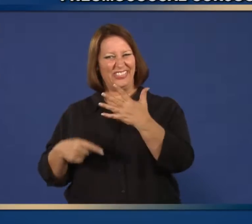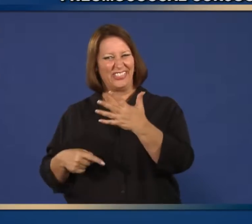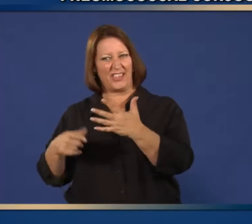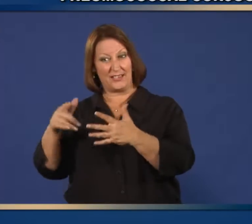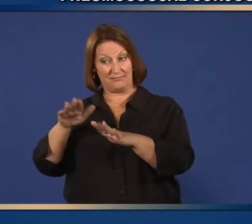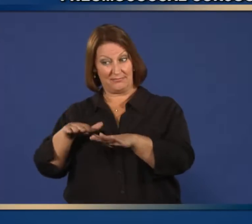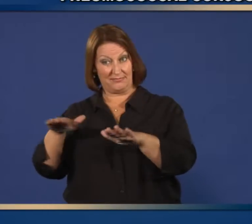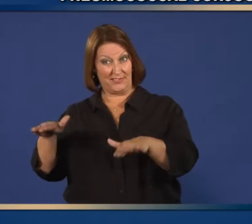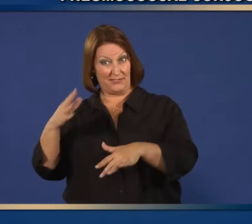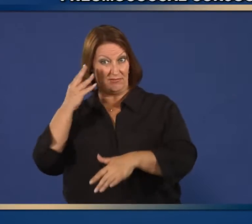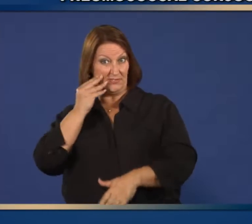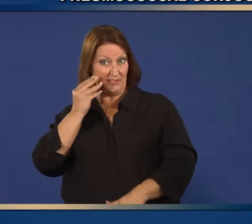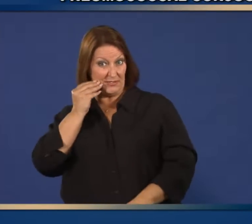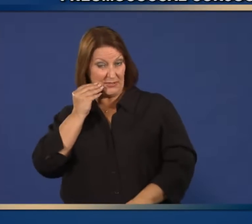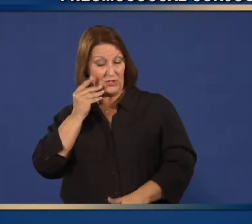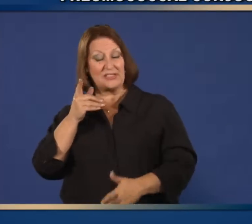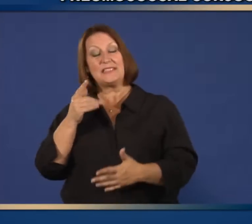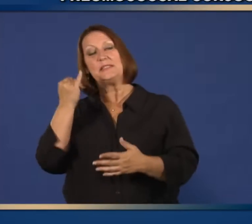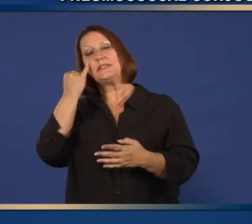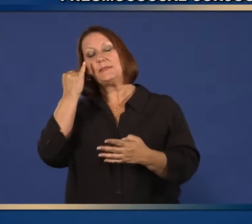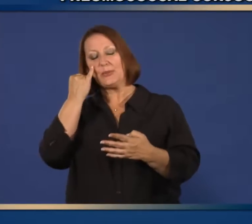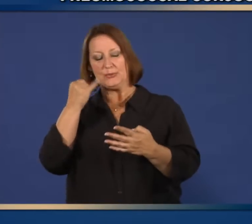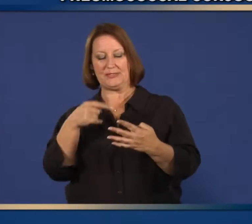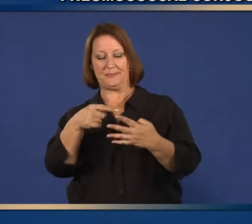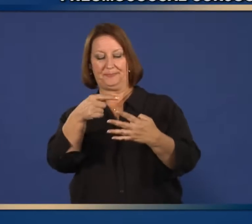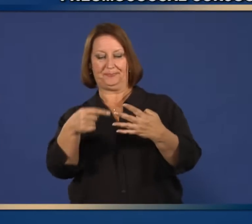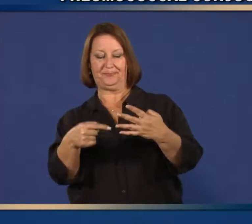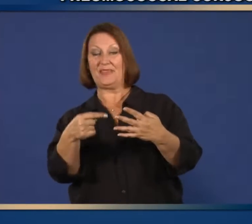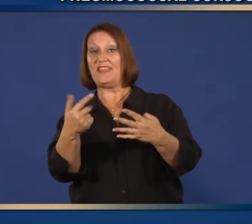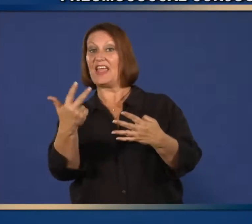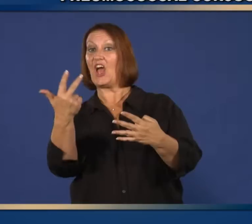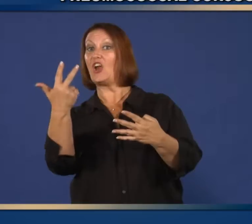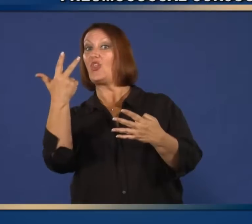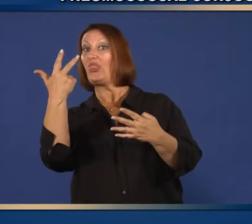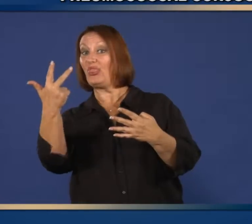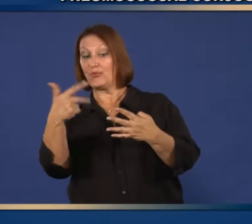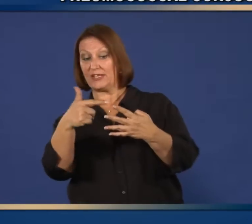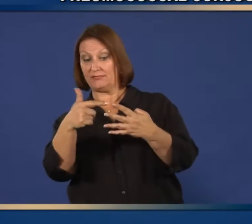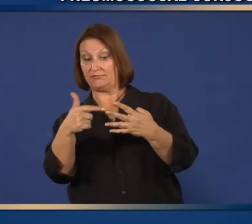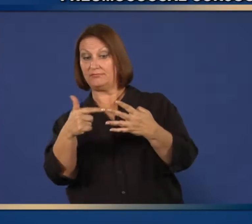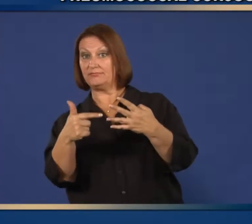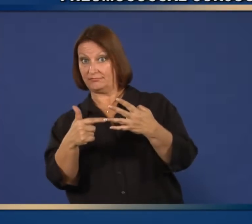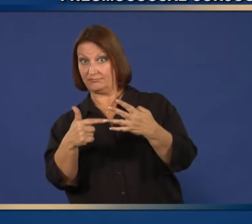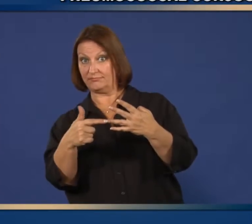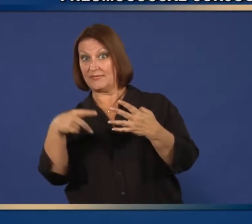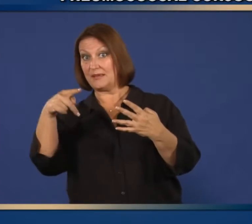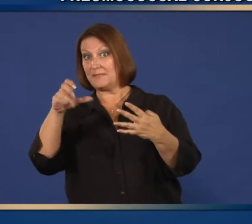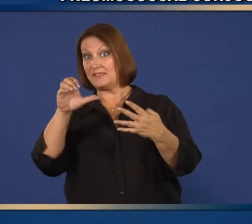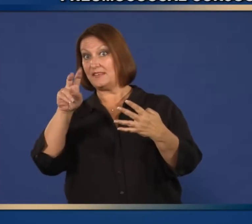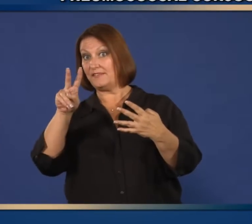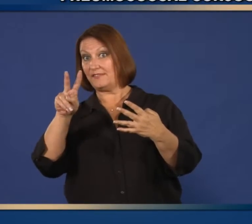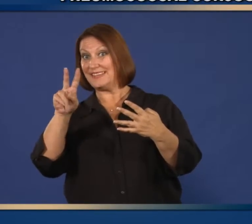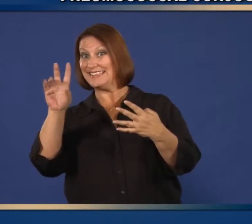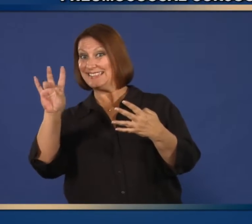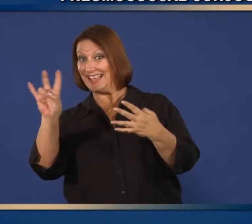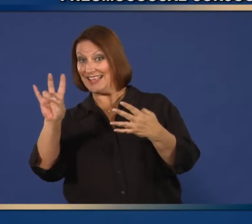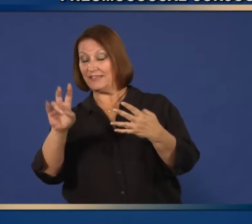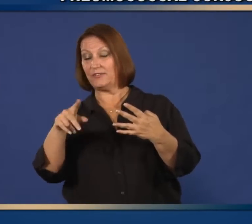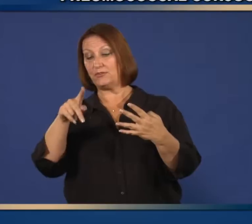should get 1 dose of PCV13 if they received 3 doses